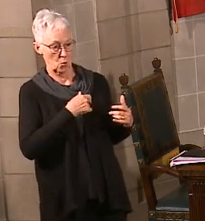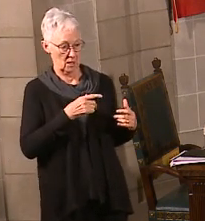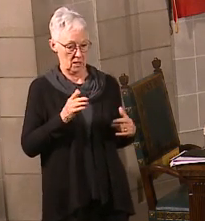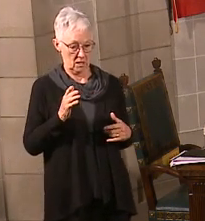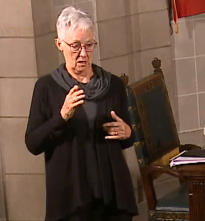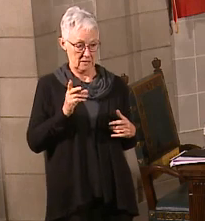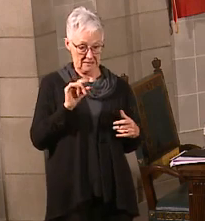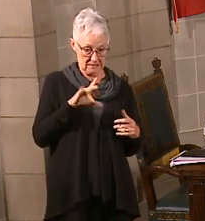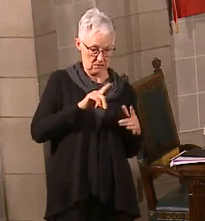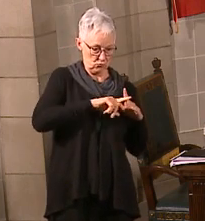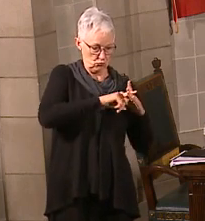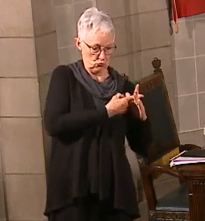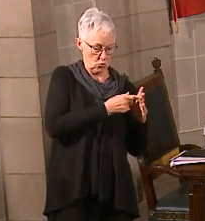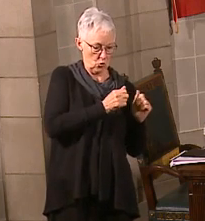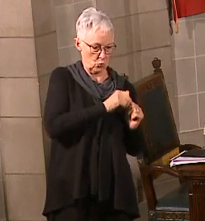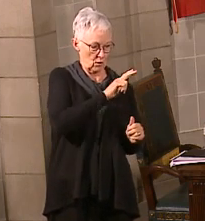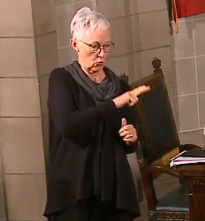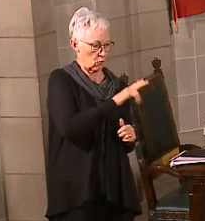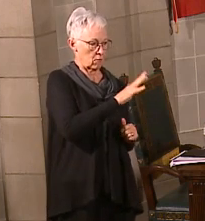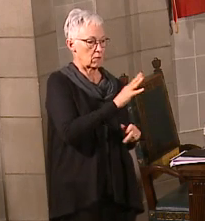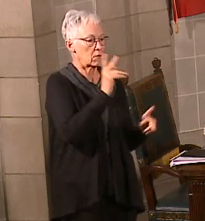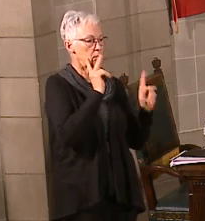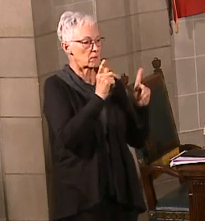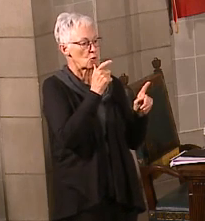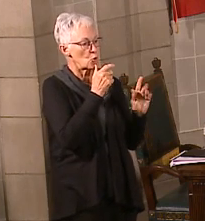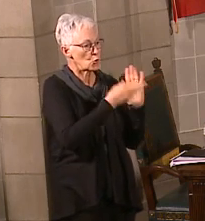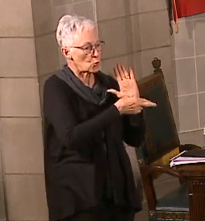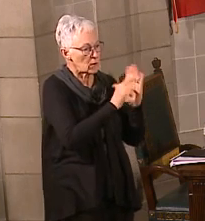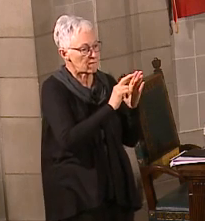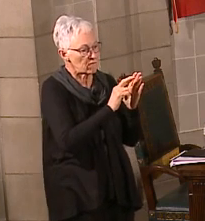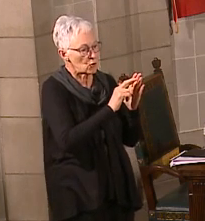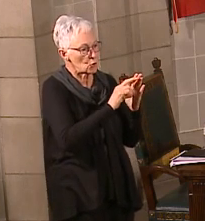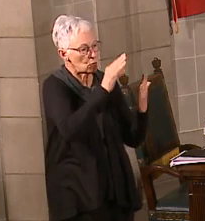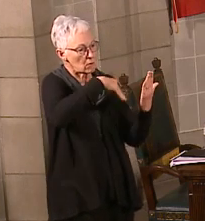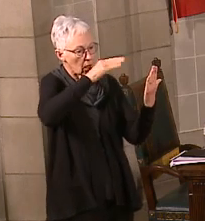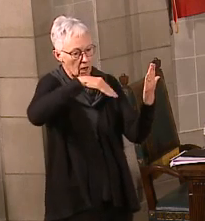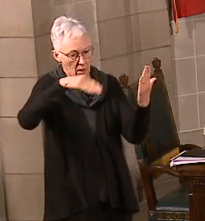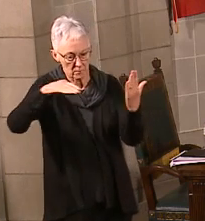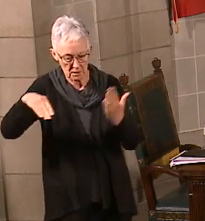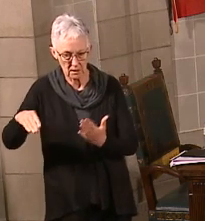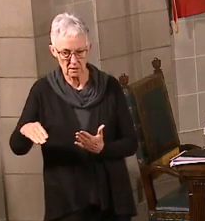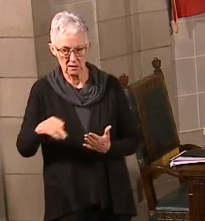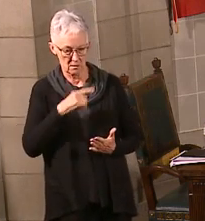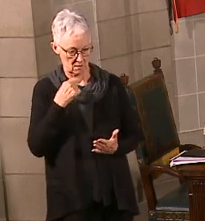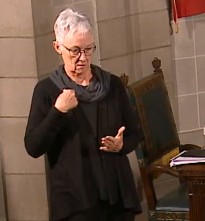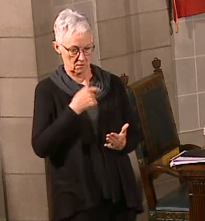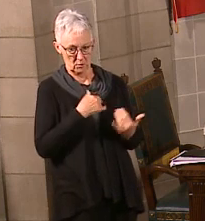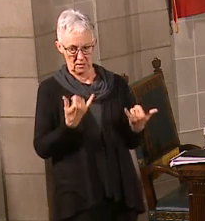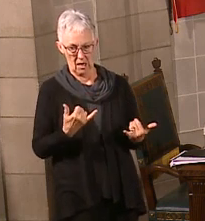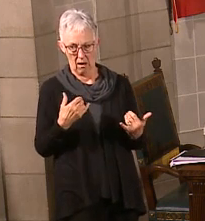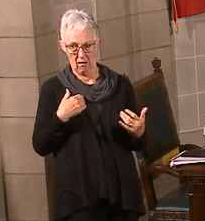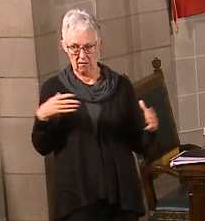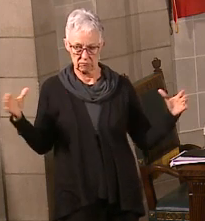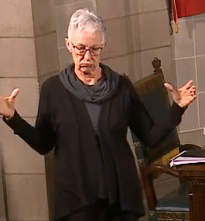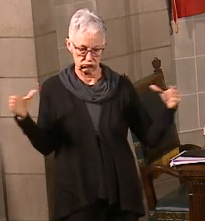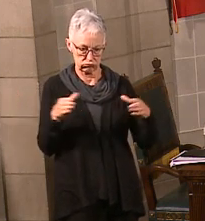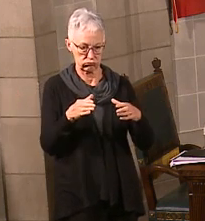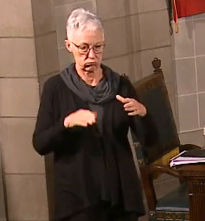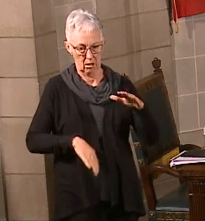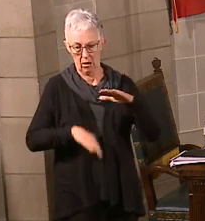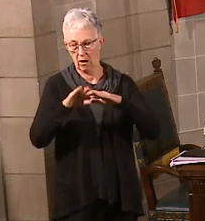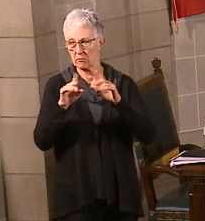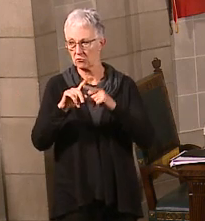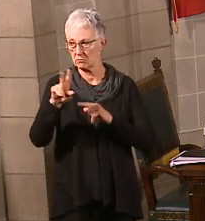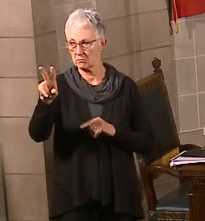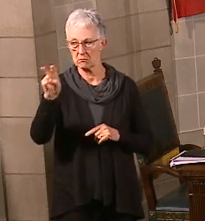and now with the recent hire of this week, we just started a new class, and I think we've got up to 200 people now working the claims. So we're going to